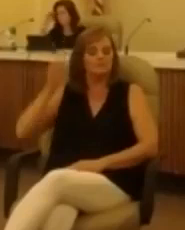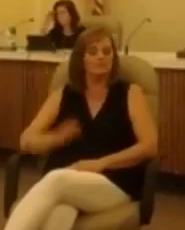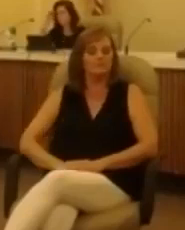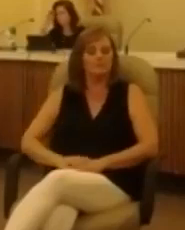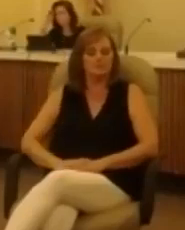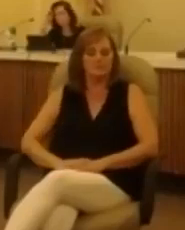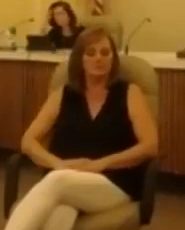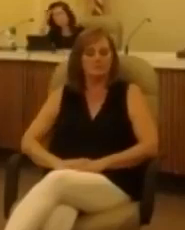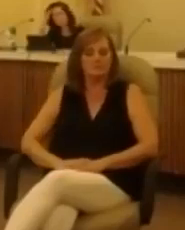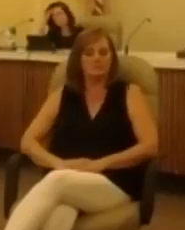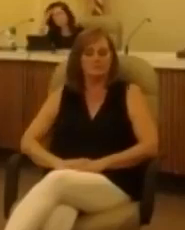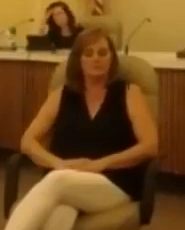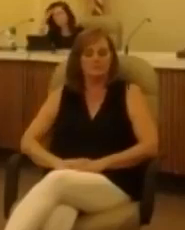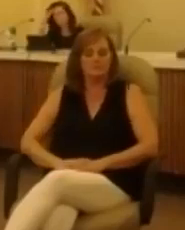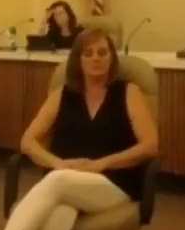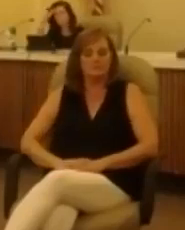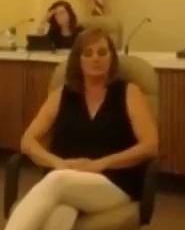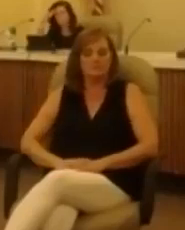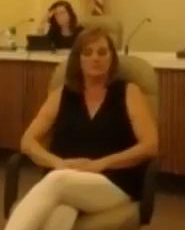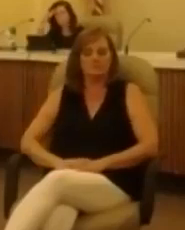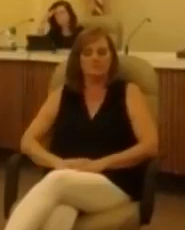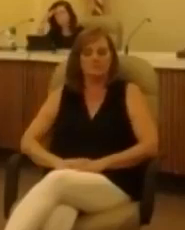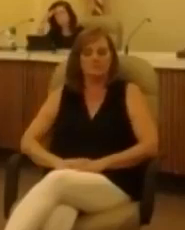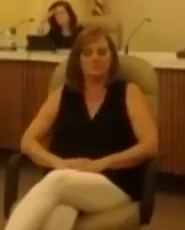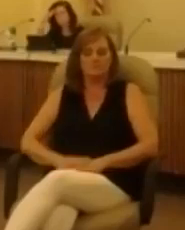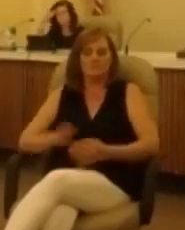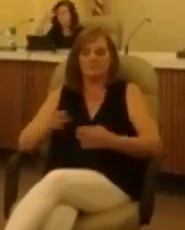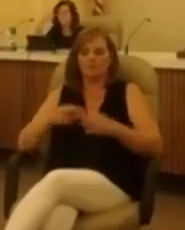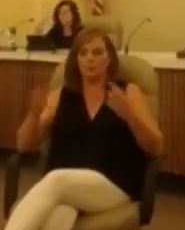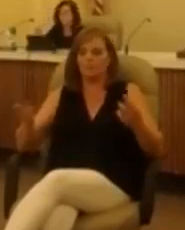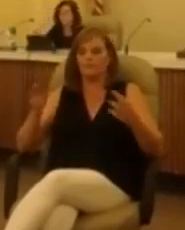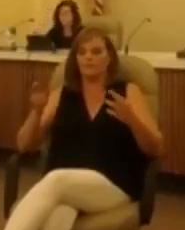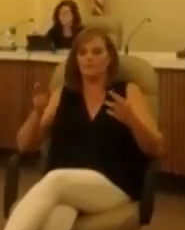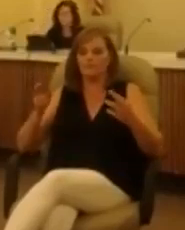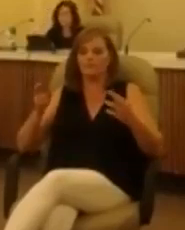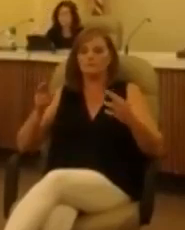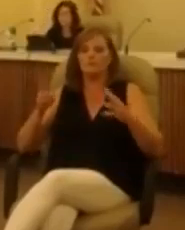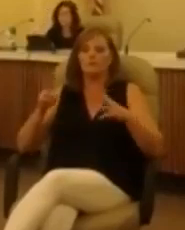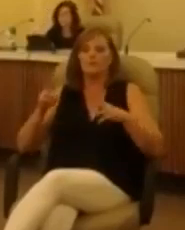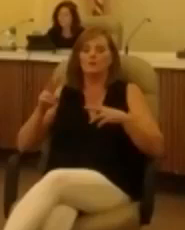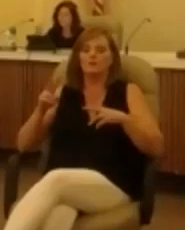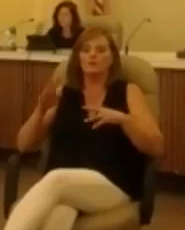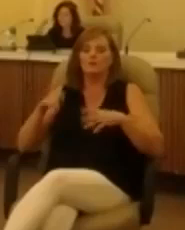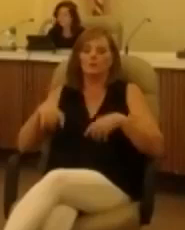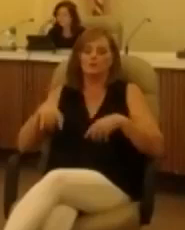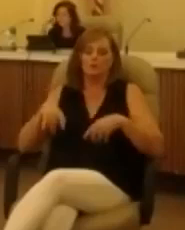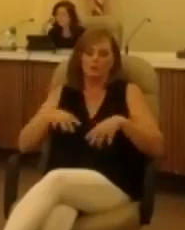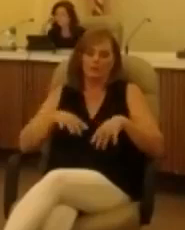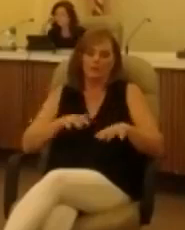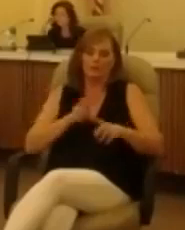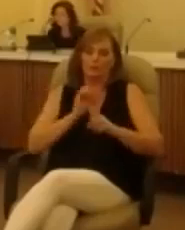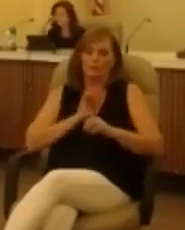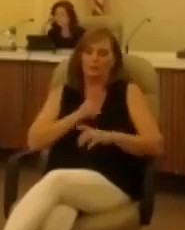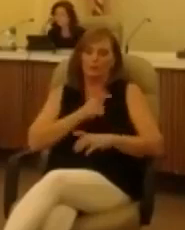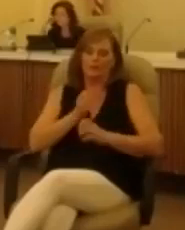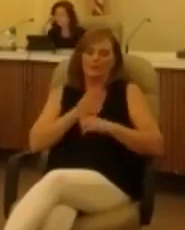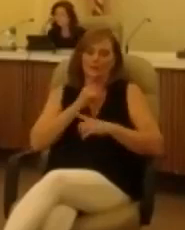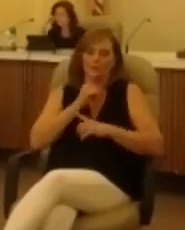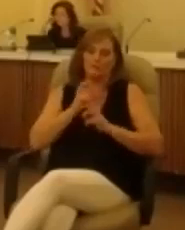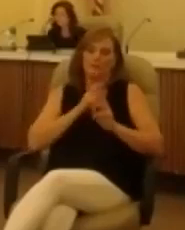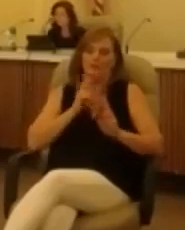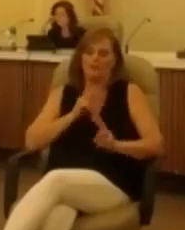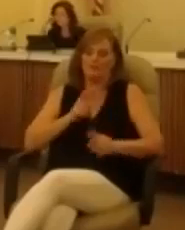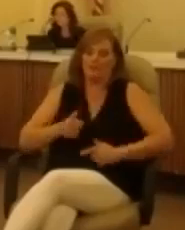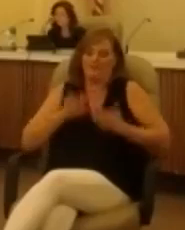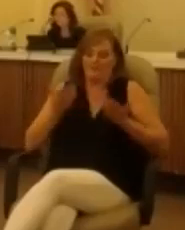many spectators in this approach as we could on a normal parade. We wanted to make sure that the spots were available to folks